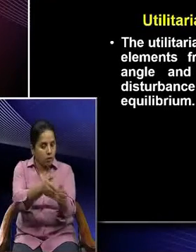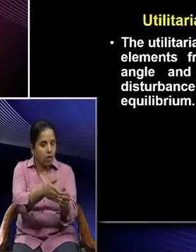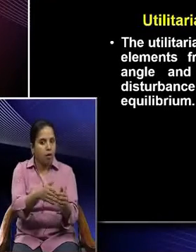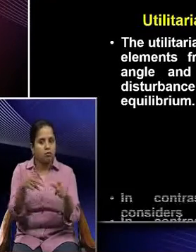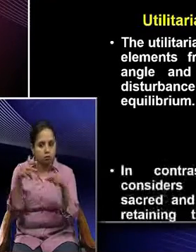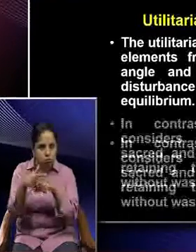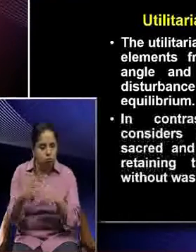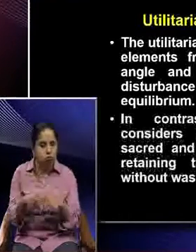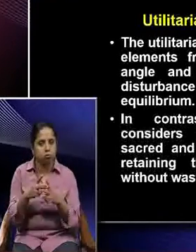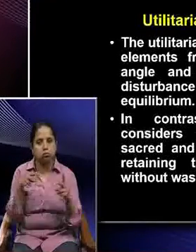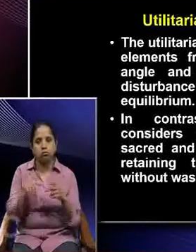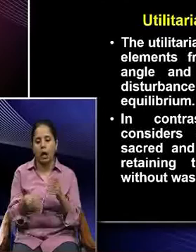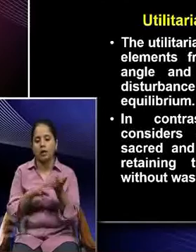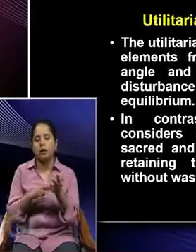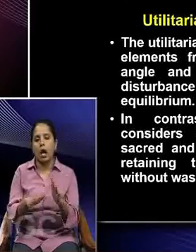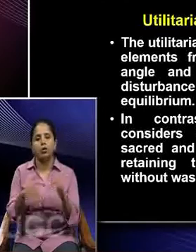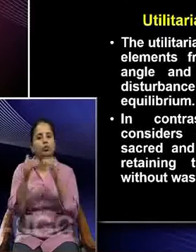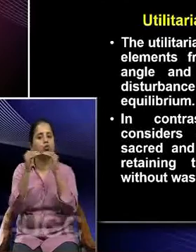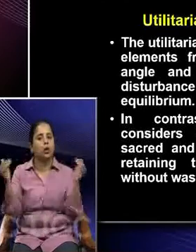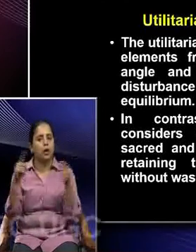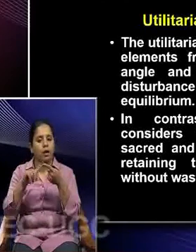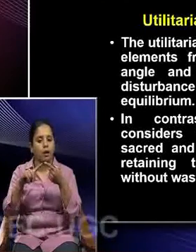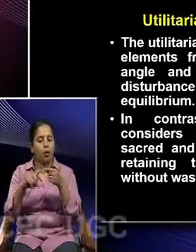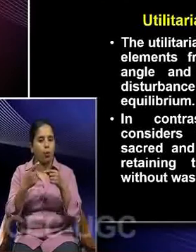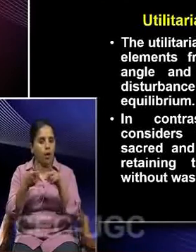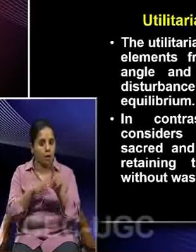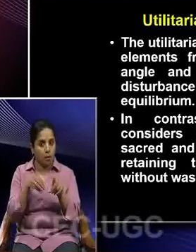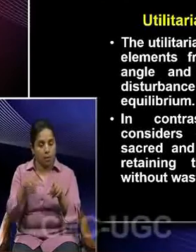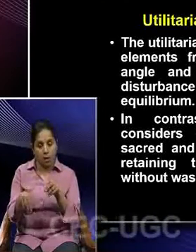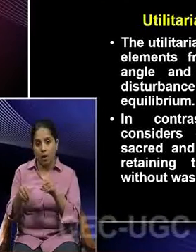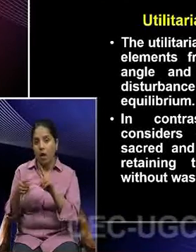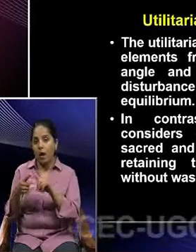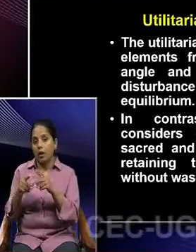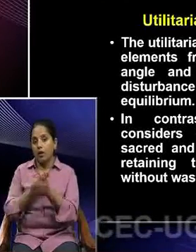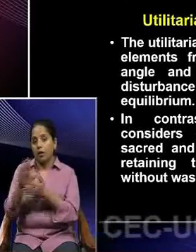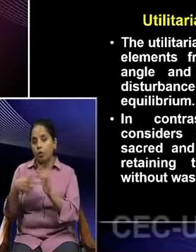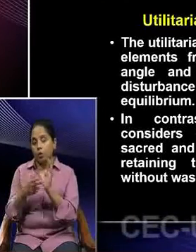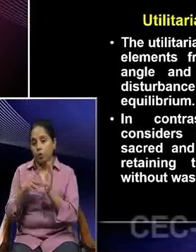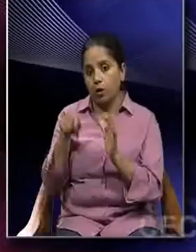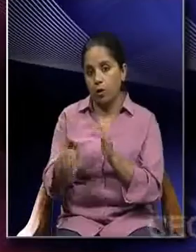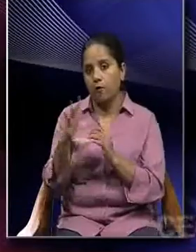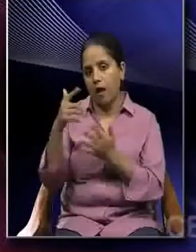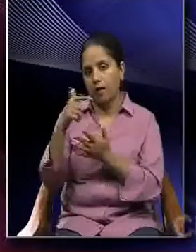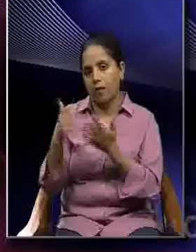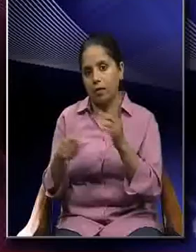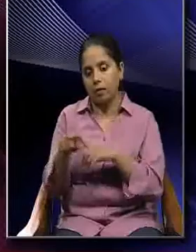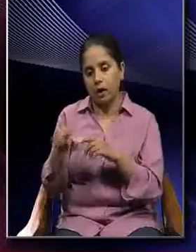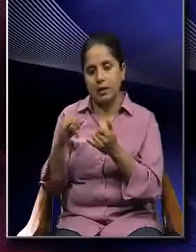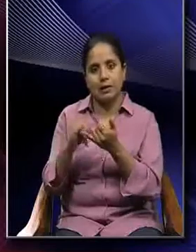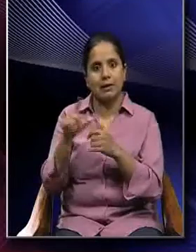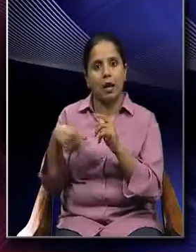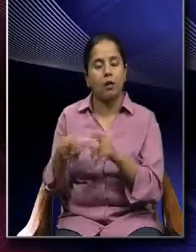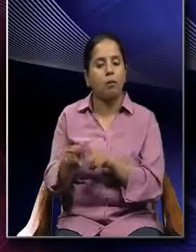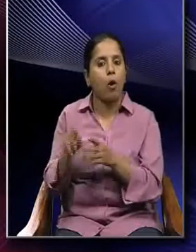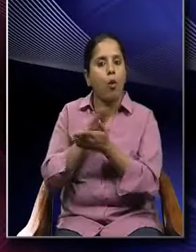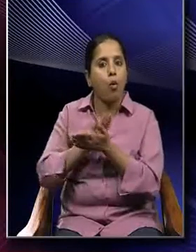their natural equilibrium. In contrast, in ethicotarian view, we are considering these 5 elements as sacred. They